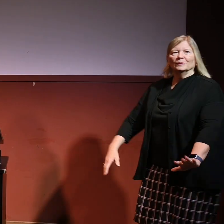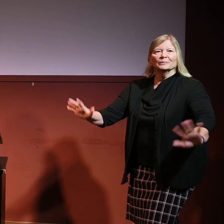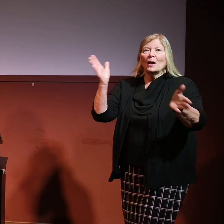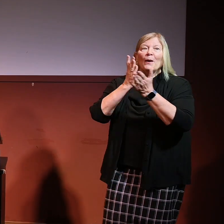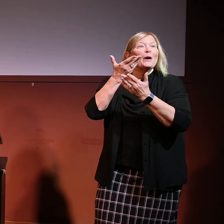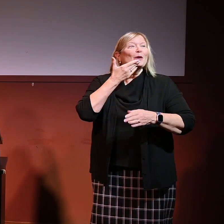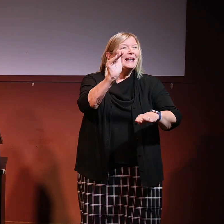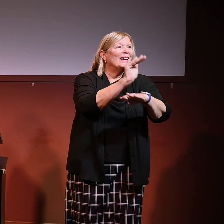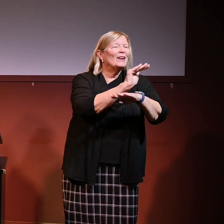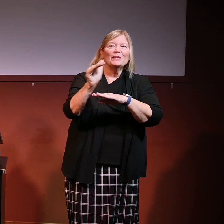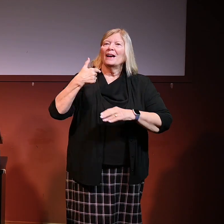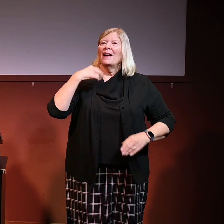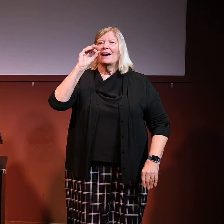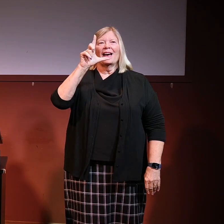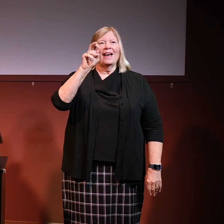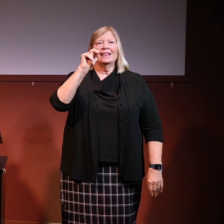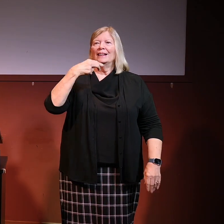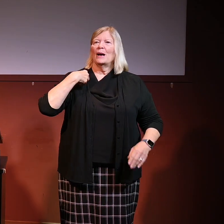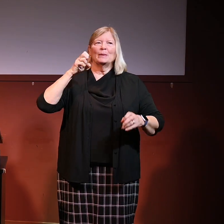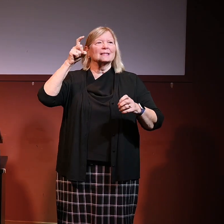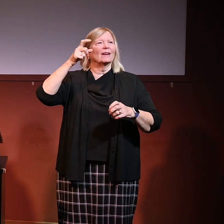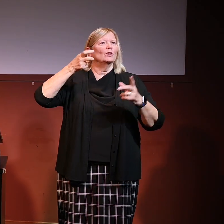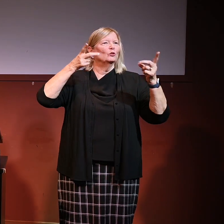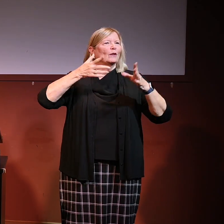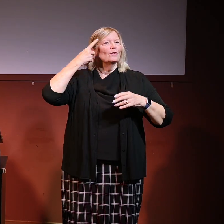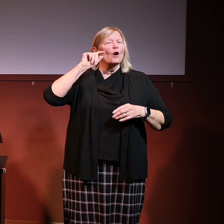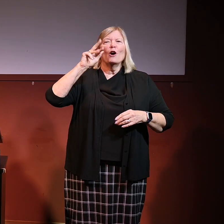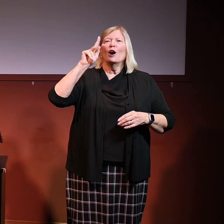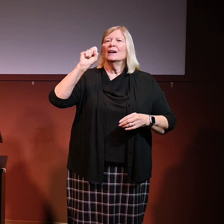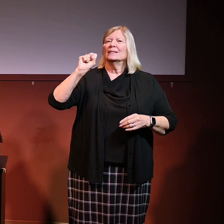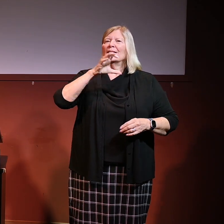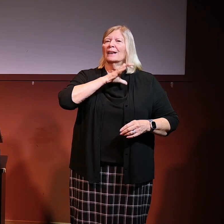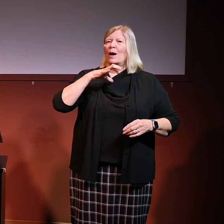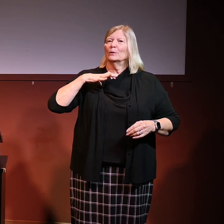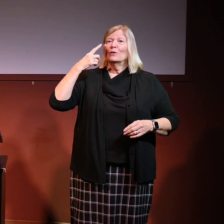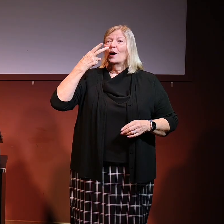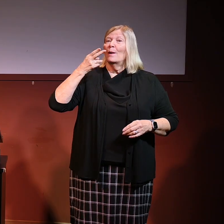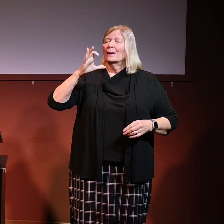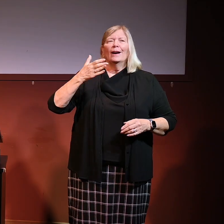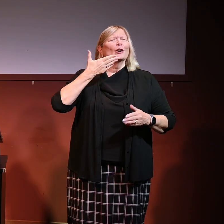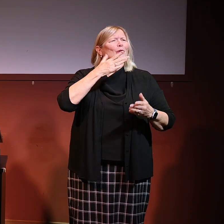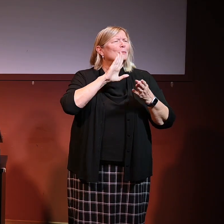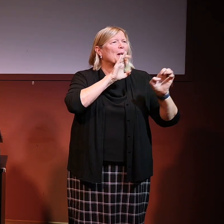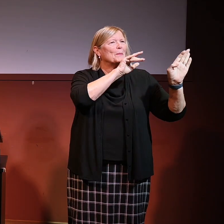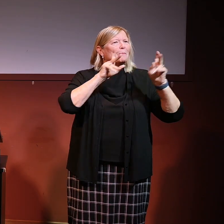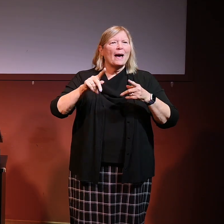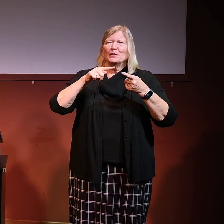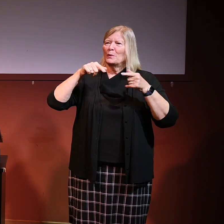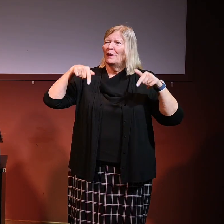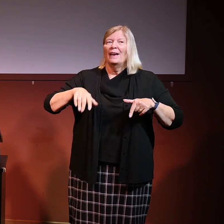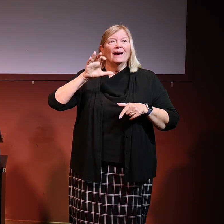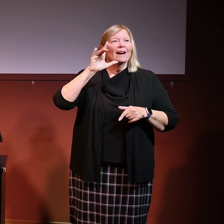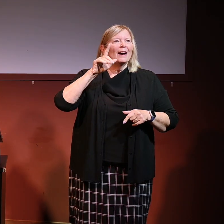Okay, good evening. I'm Colleen West, the Executive Director of the Howard County Arts Council, and it's good to be back here in the Lucille Clifton room